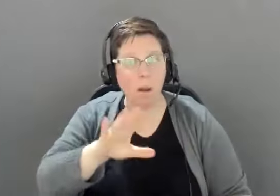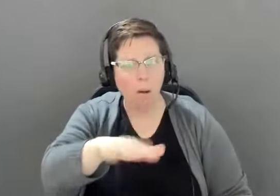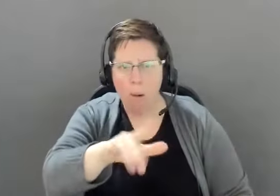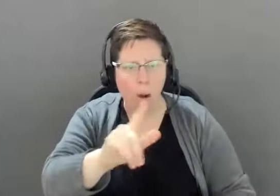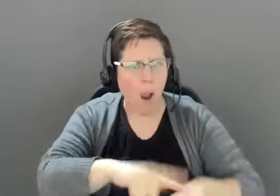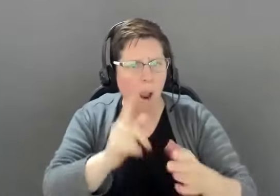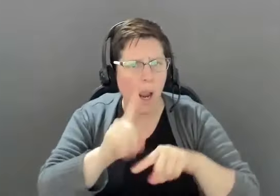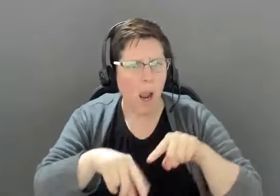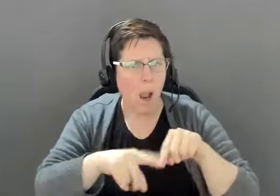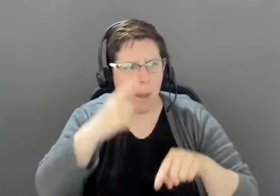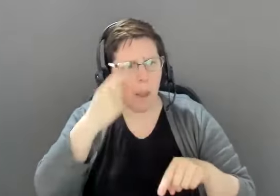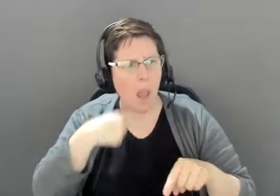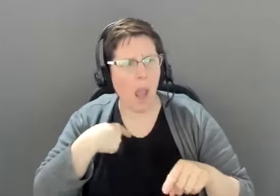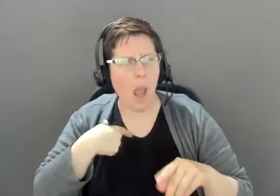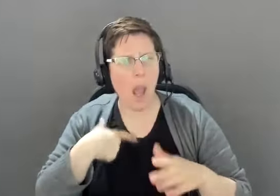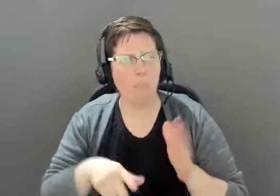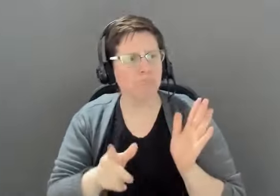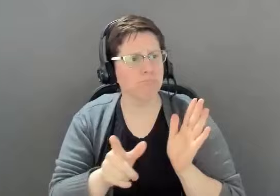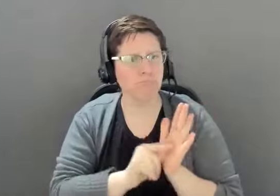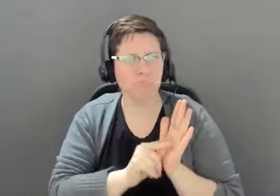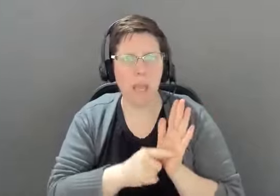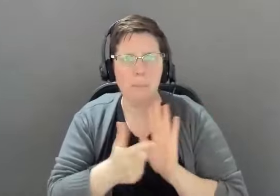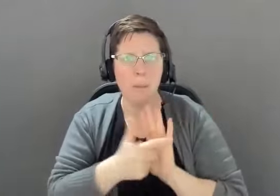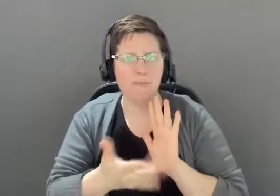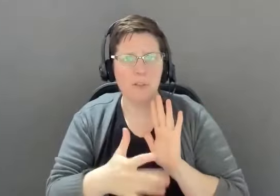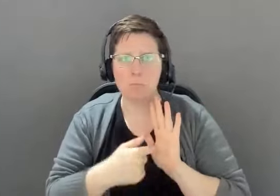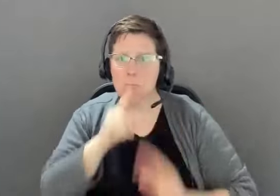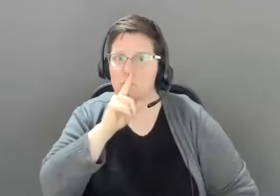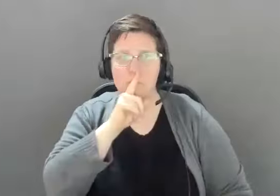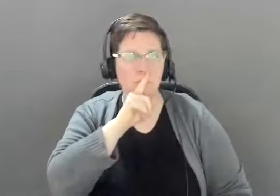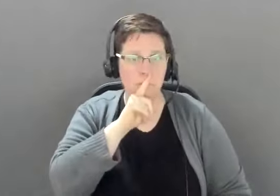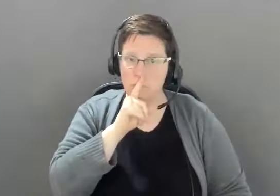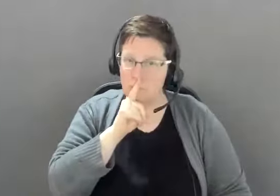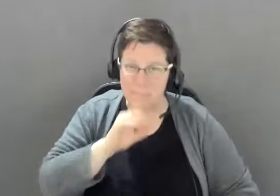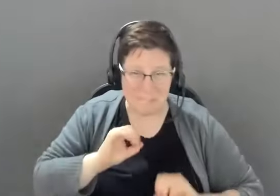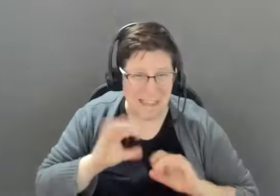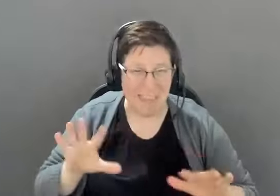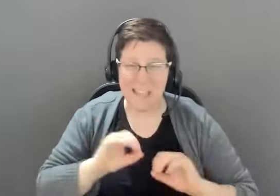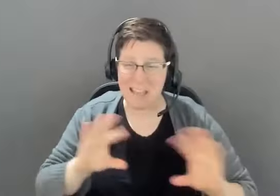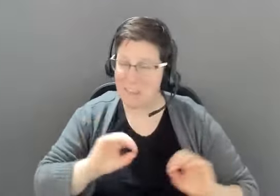that there would be one, as a matter of fact. Nothing about publication bans had ever been brought to my attention.